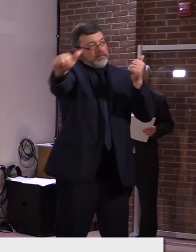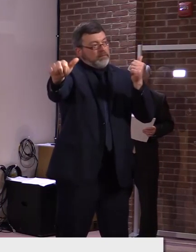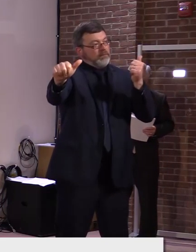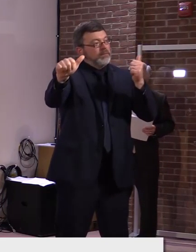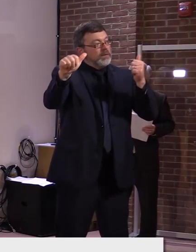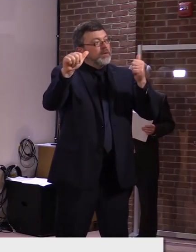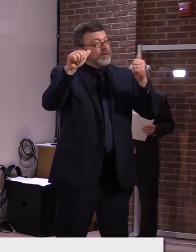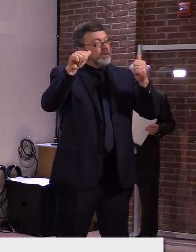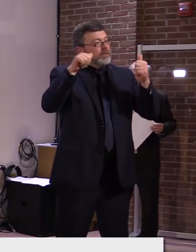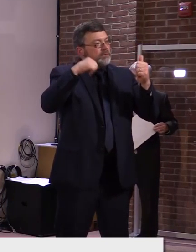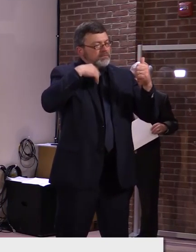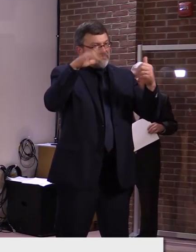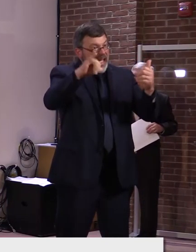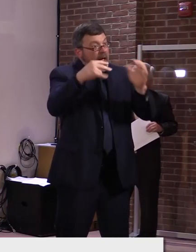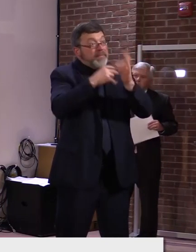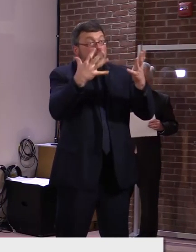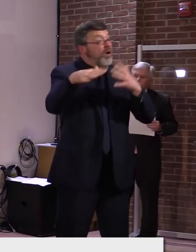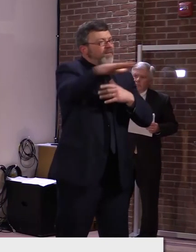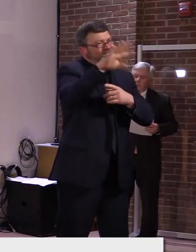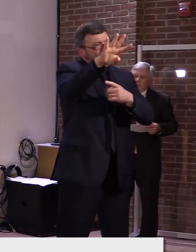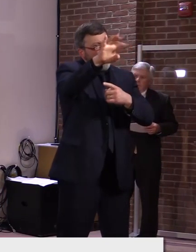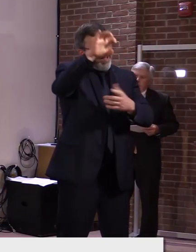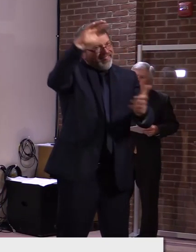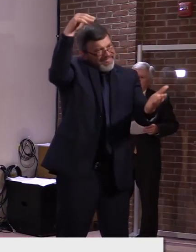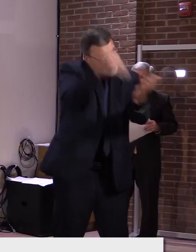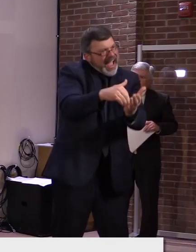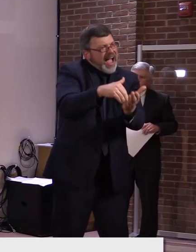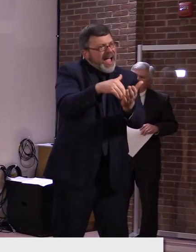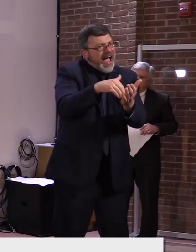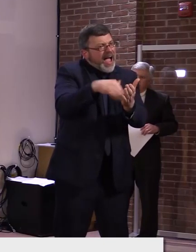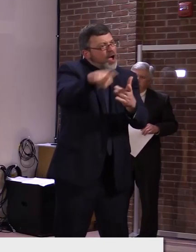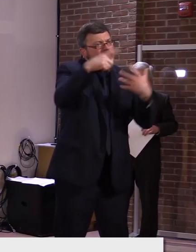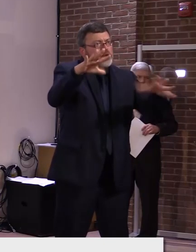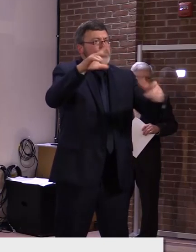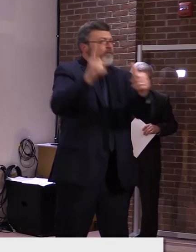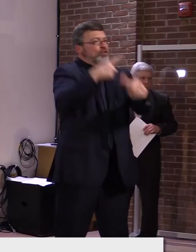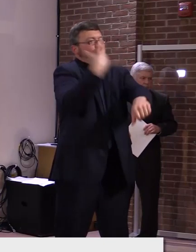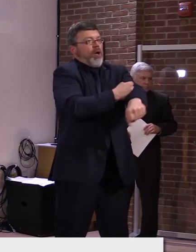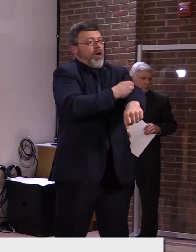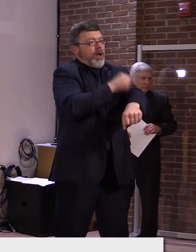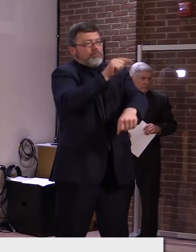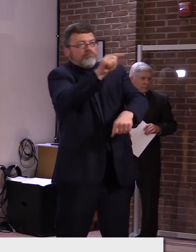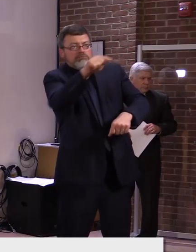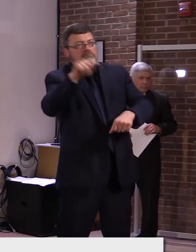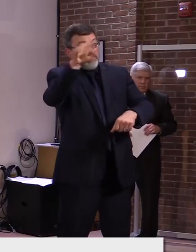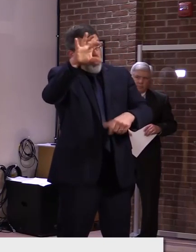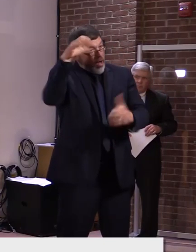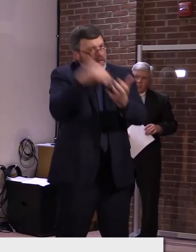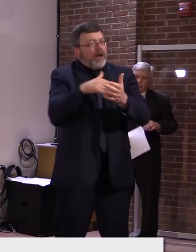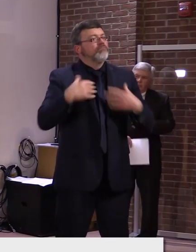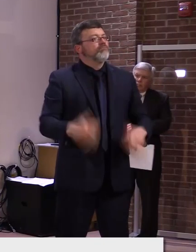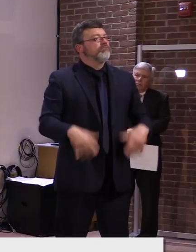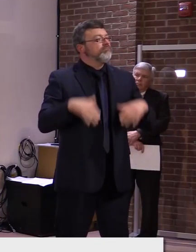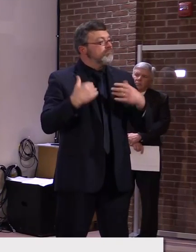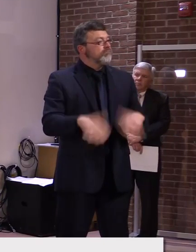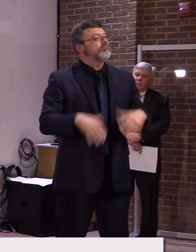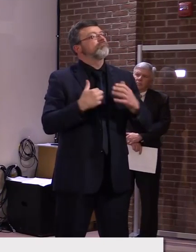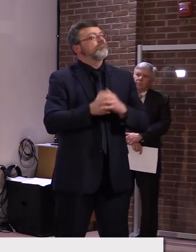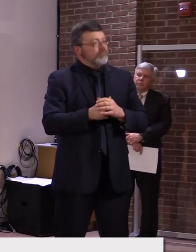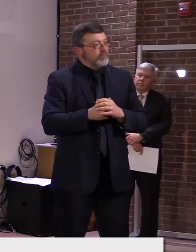400,000 Vermonters. So here's my challenge to you. If we hit